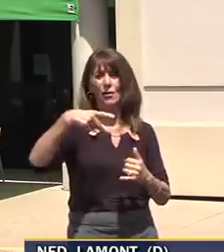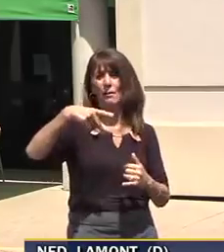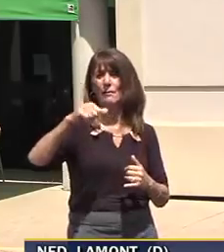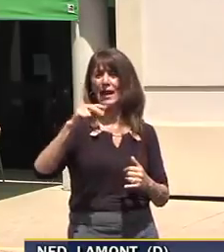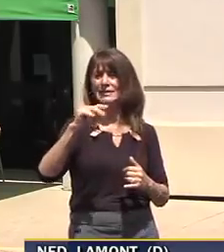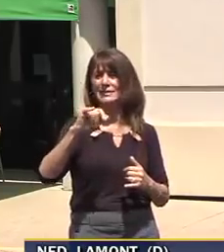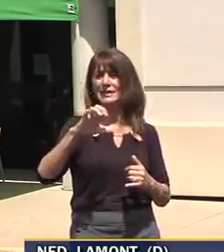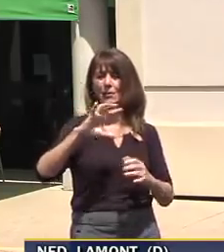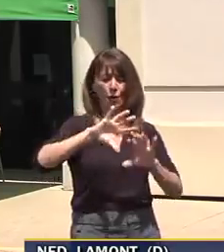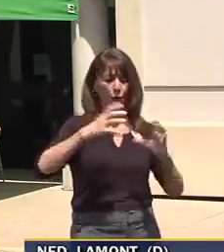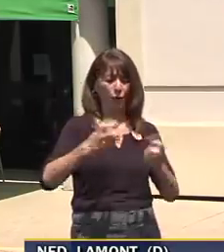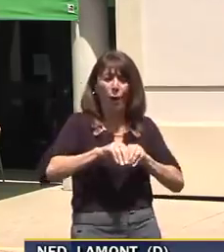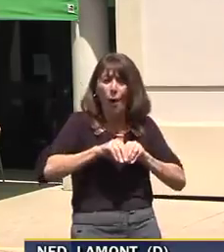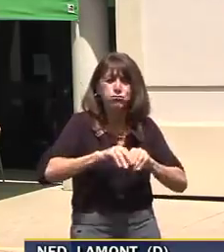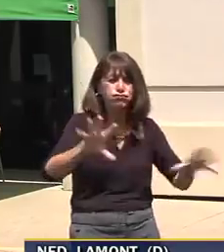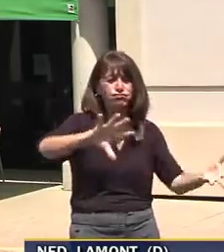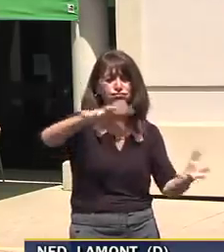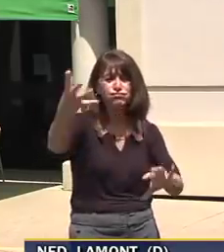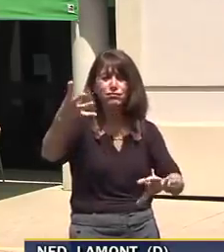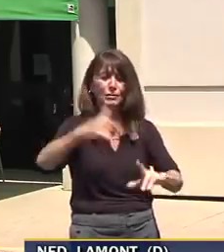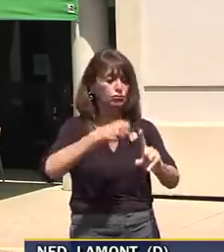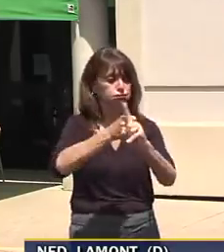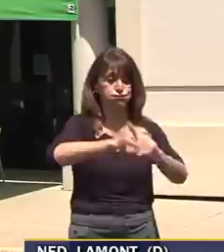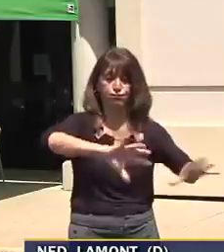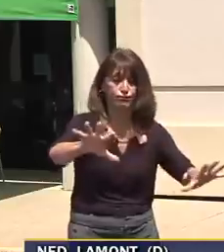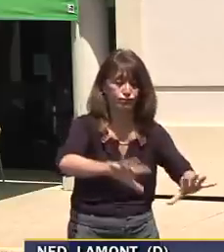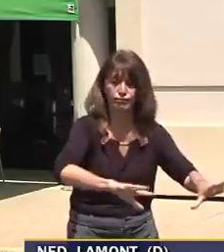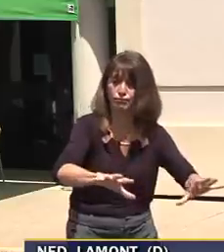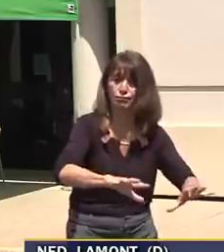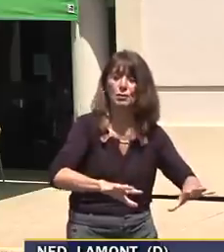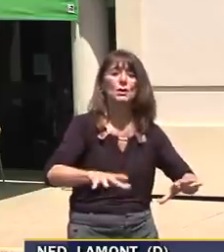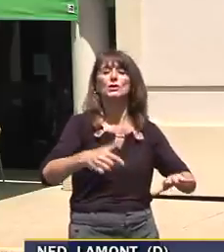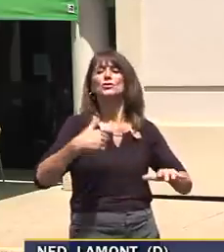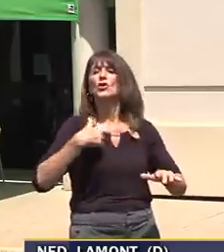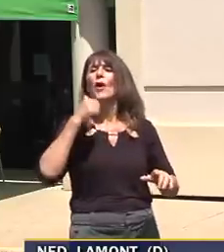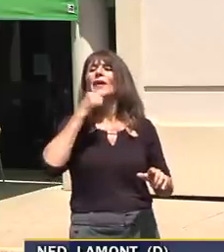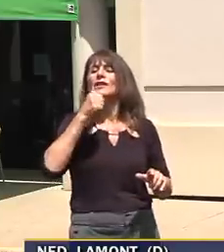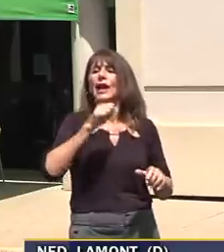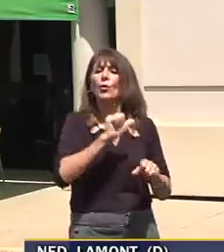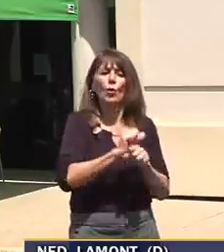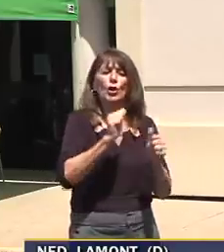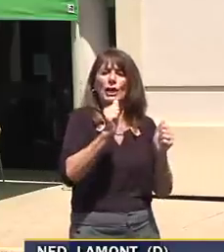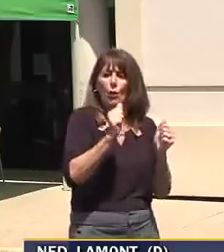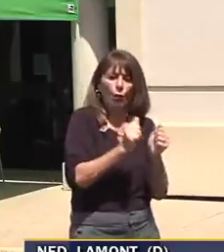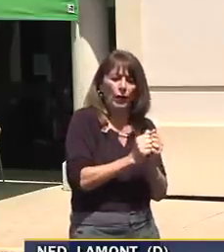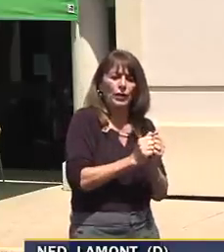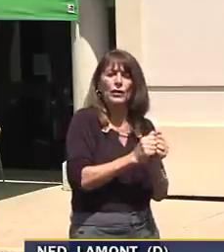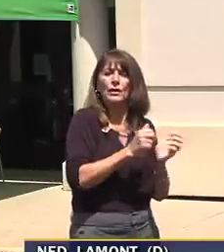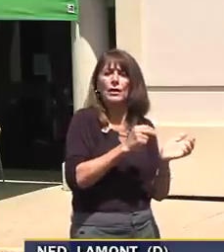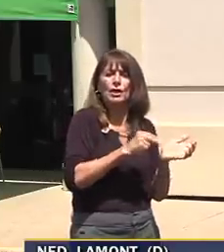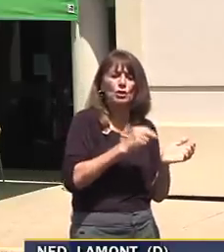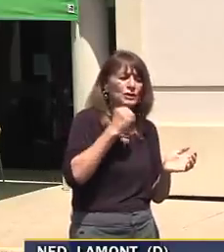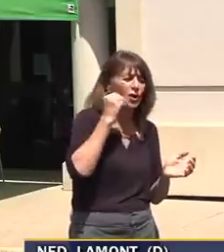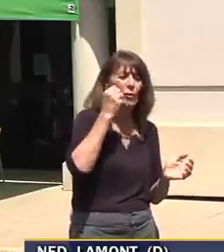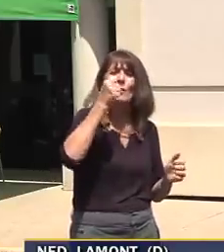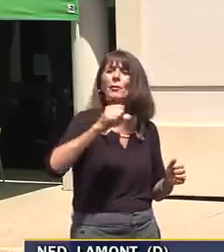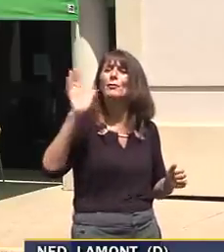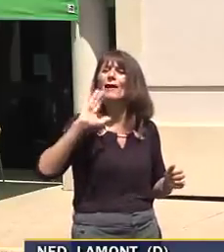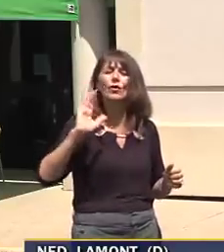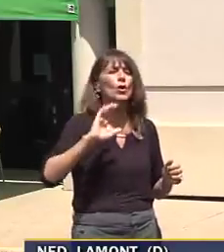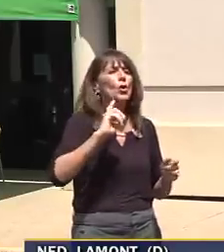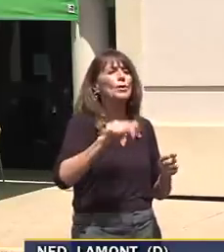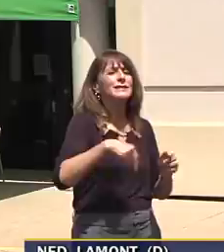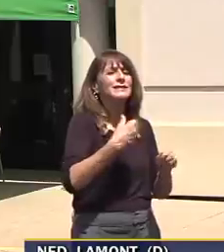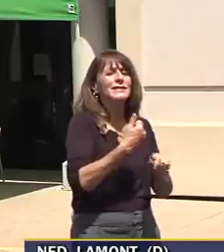on us like a wave, we are working closely every day with the nursing homes, setting up COVID-only nursing homes, a lot of back and forth.